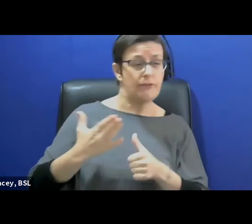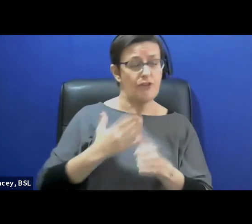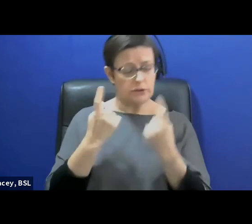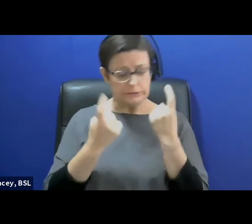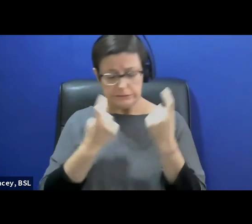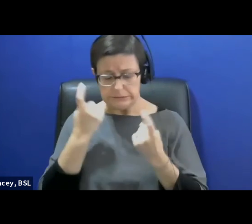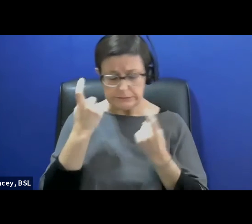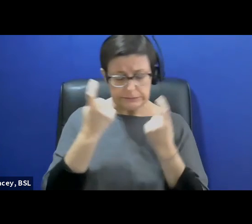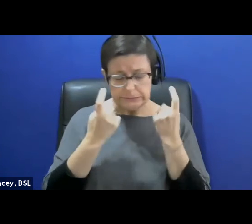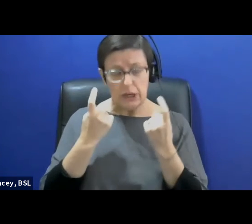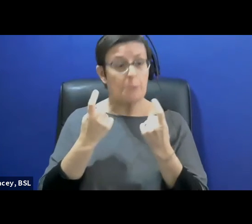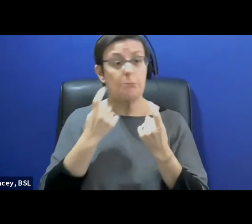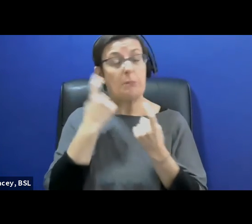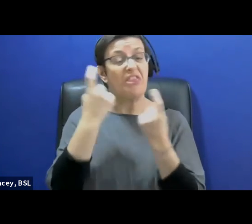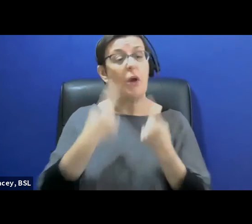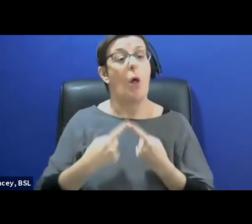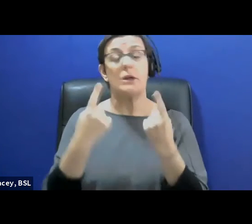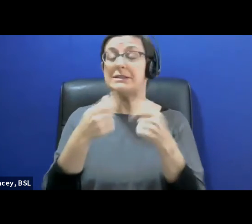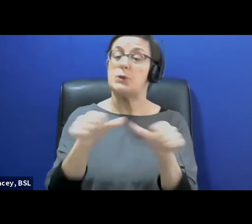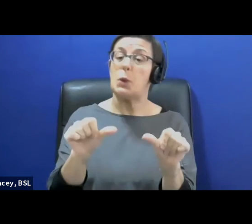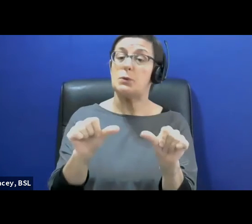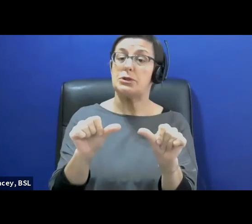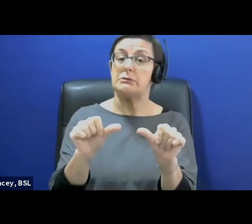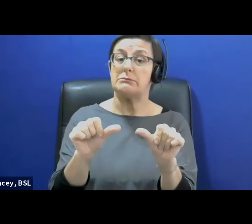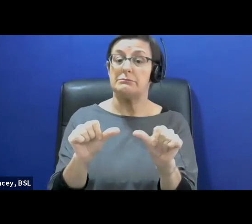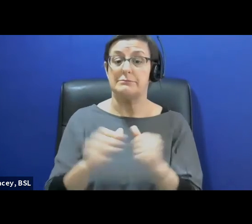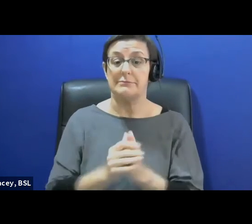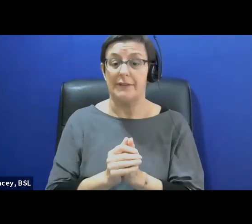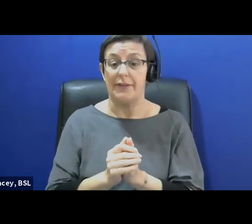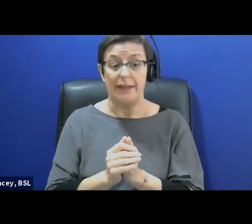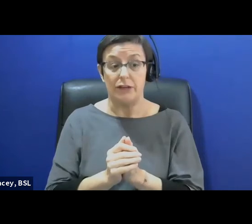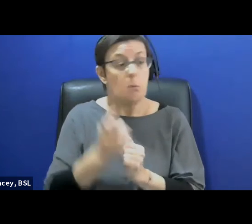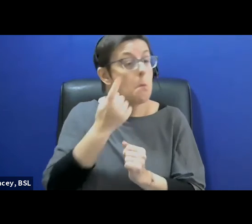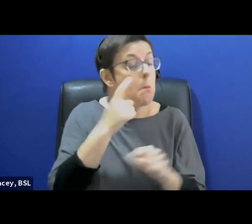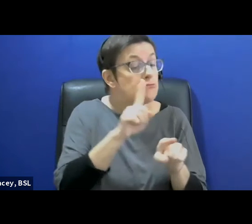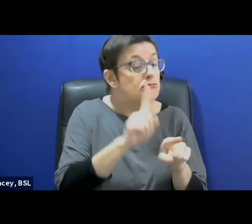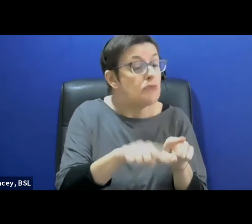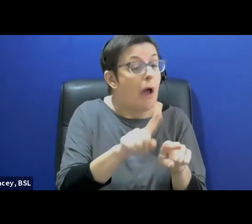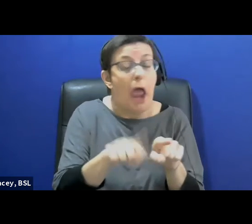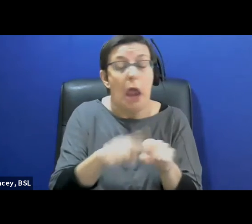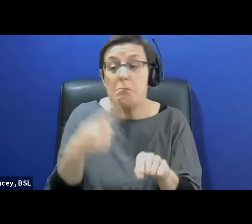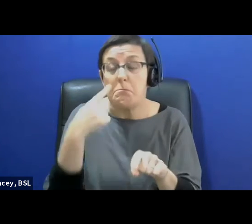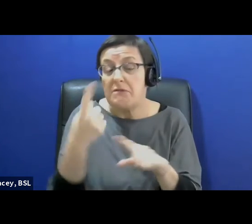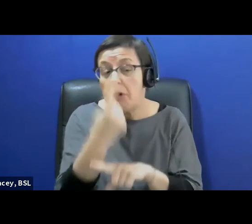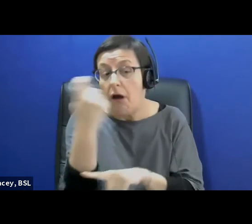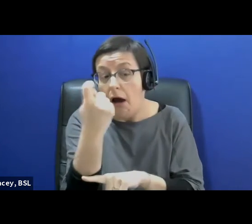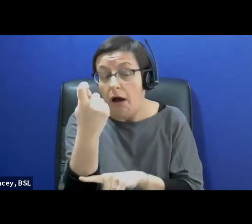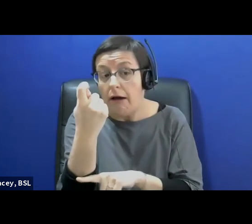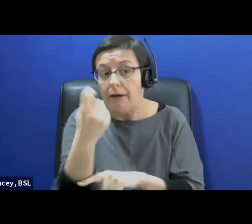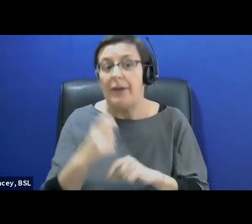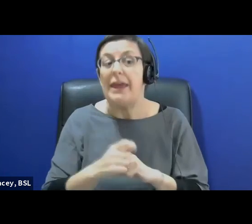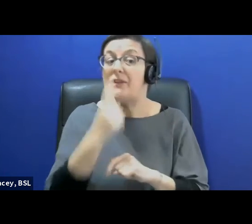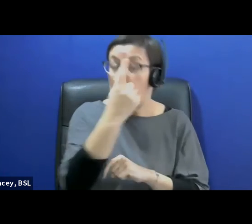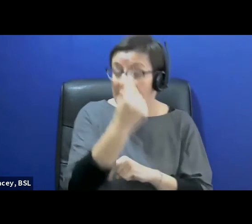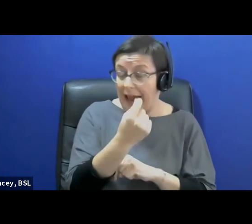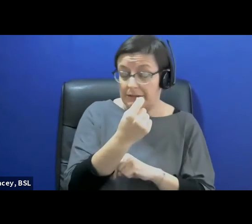thinking outside the box, but it's just really trying some things and seeing what's right. But if you could do that in